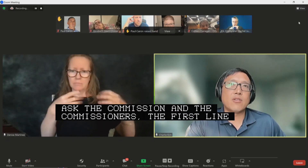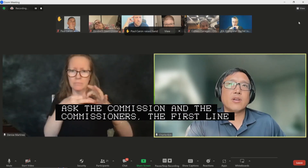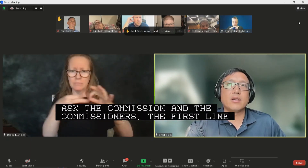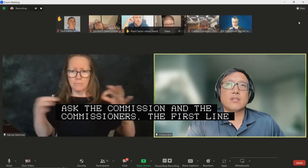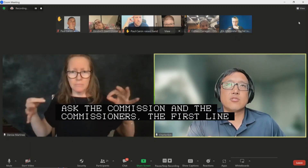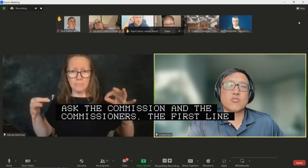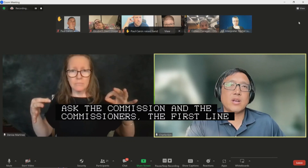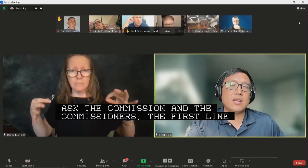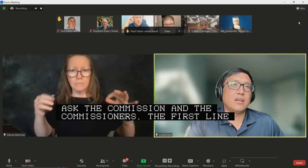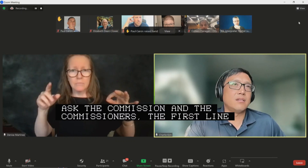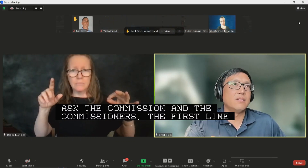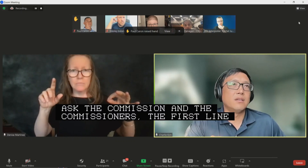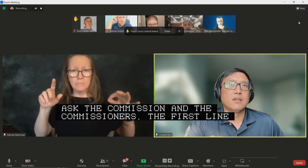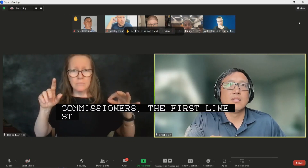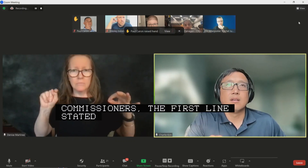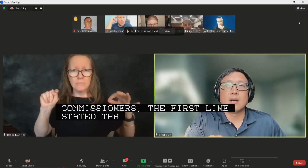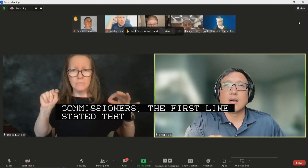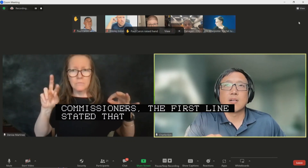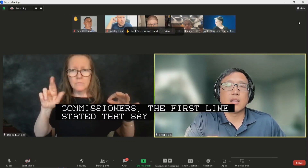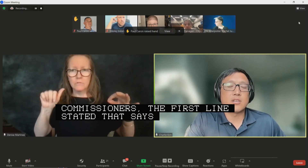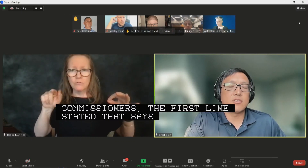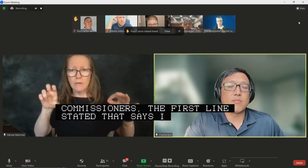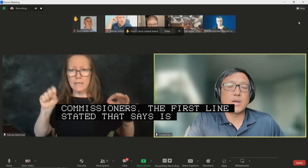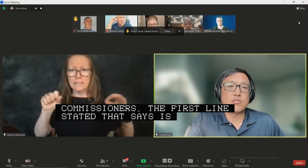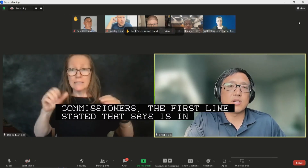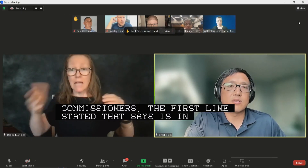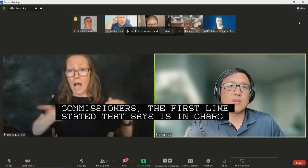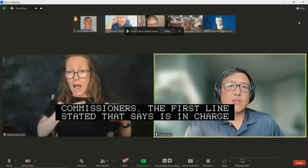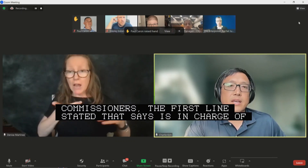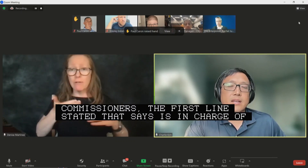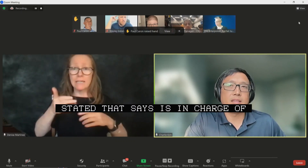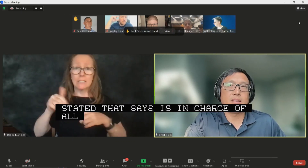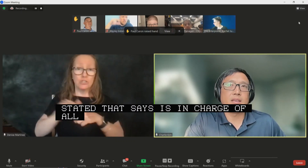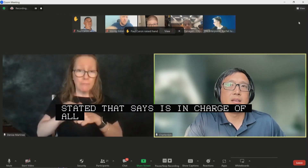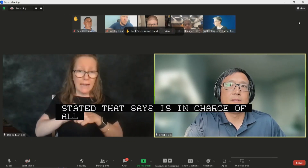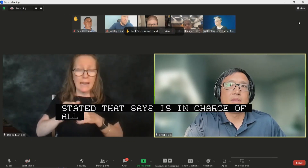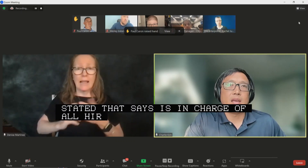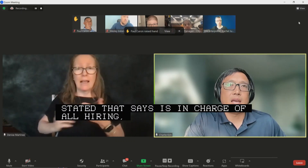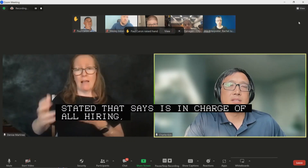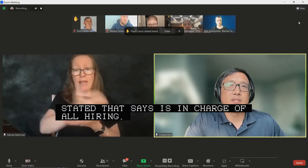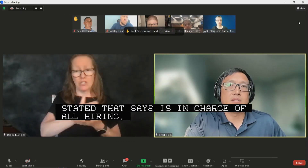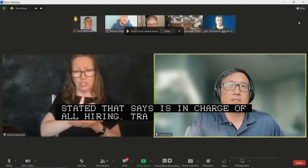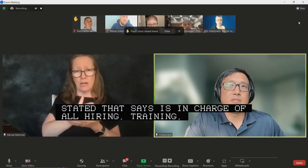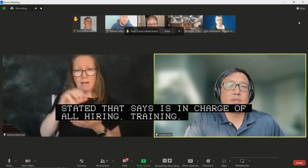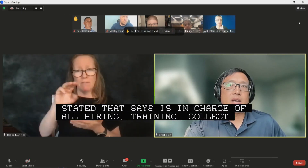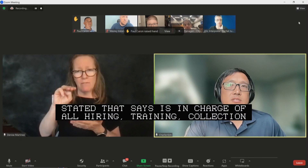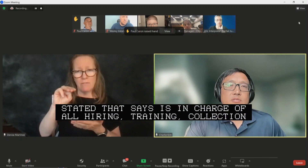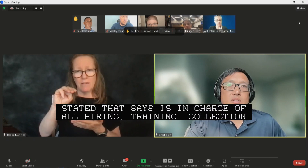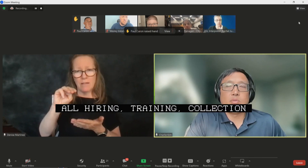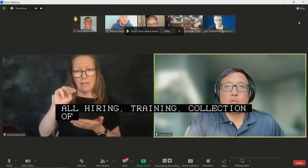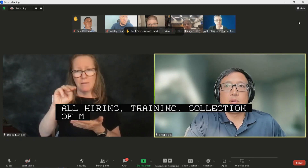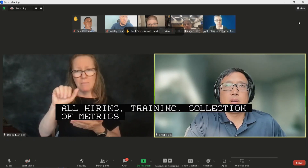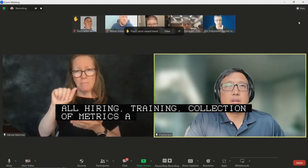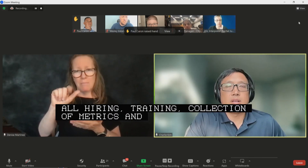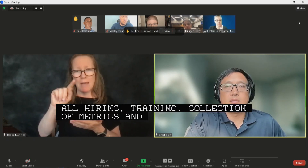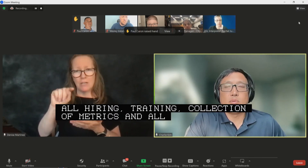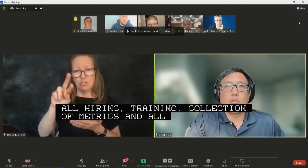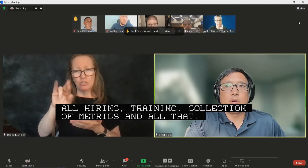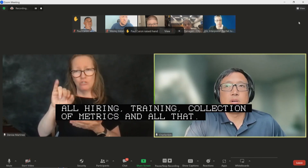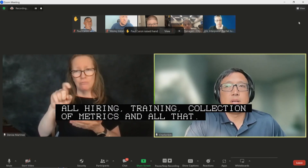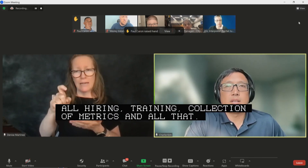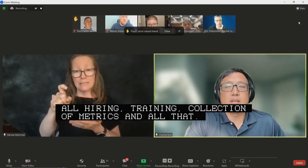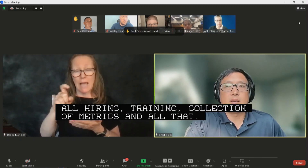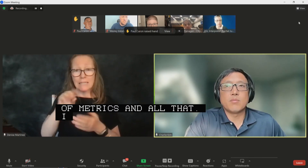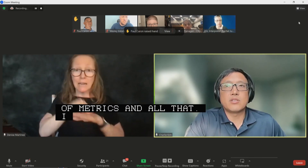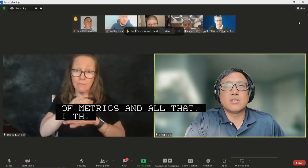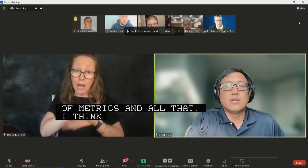all hiring, training, collection of metrics and all that. And I think as a advisory board and as a